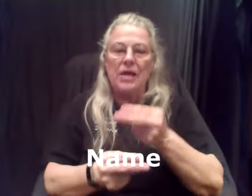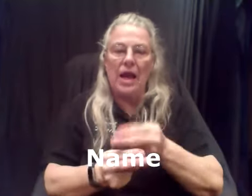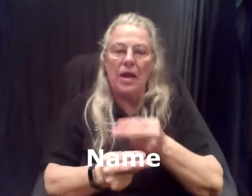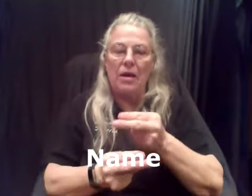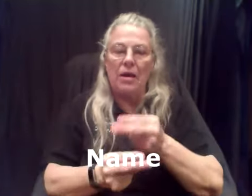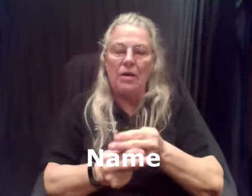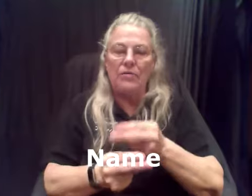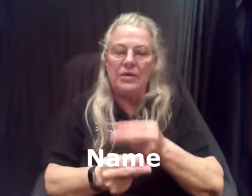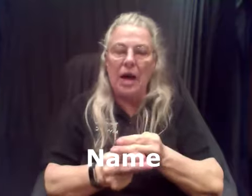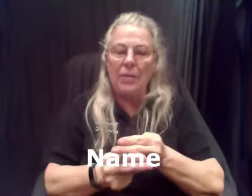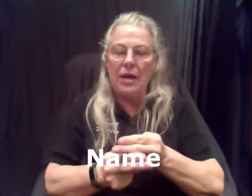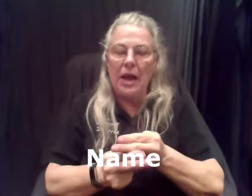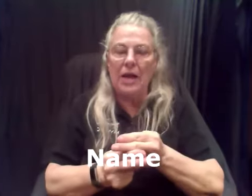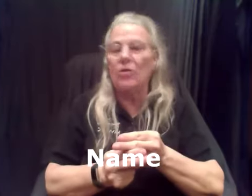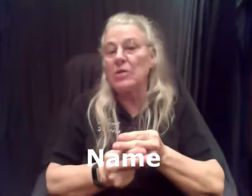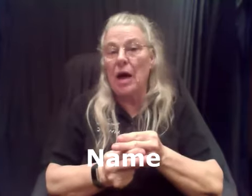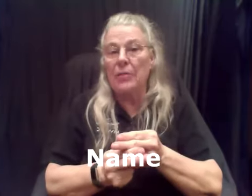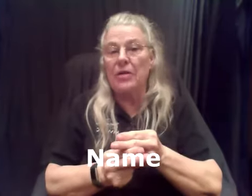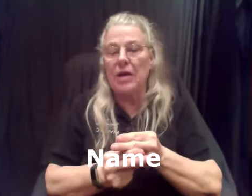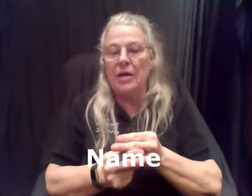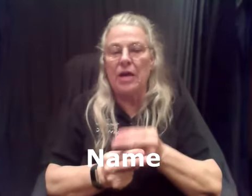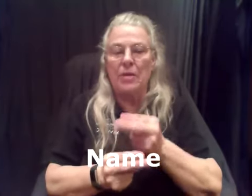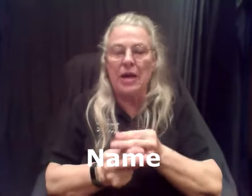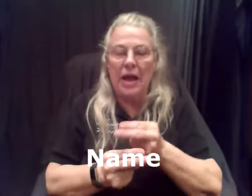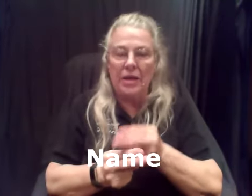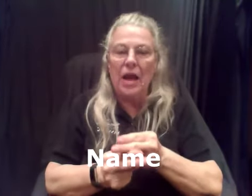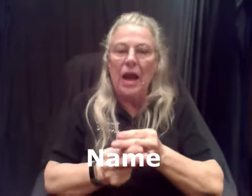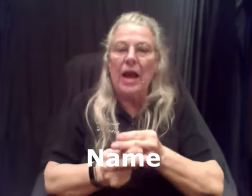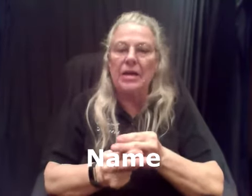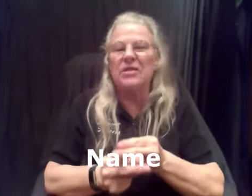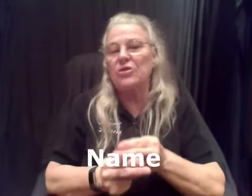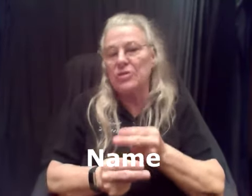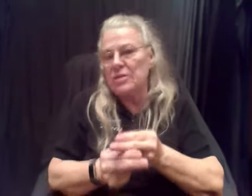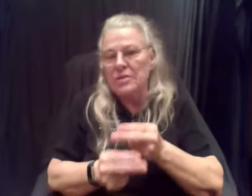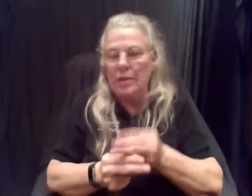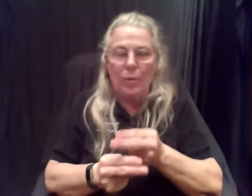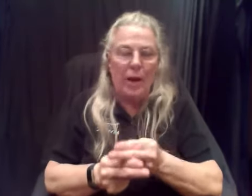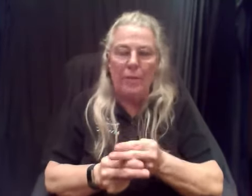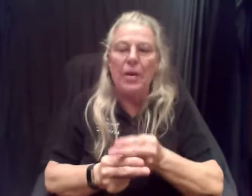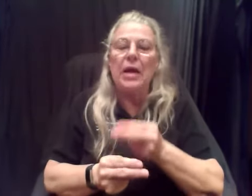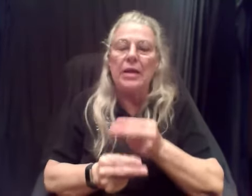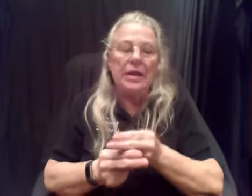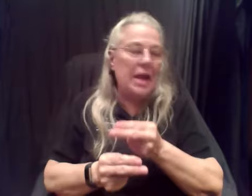take the dominant hand on top of the non-dominant hand, and it's just a double bump. Name.